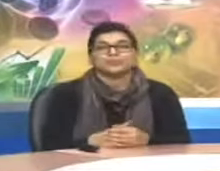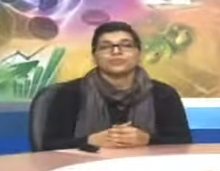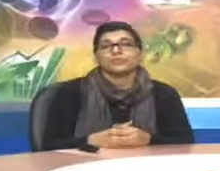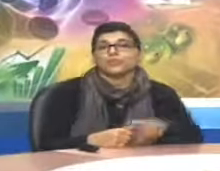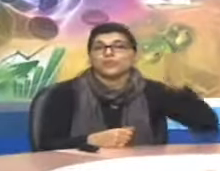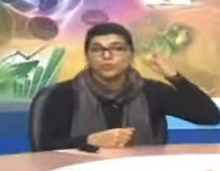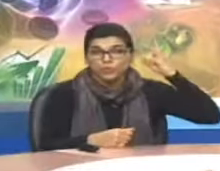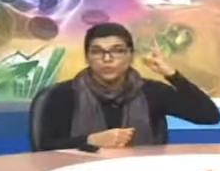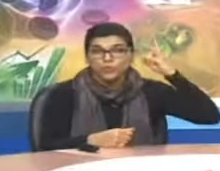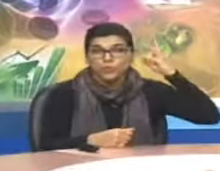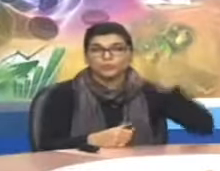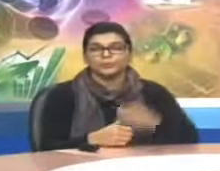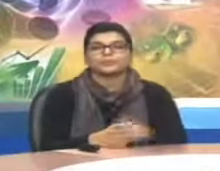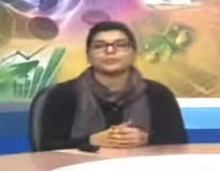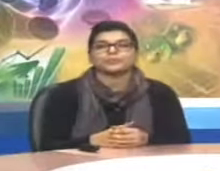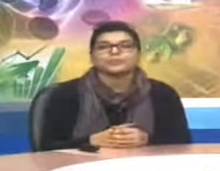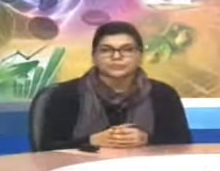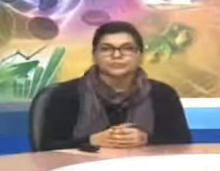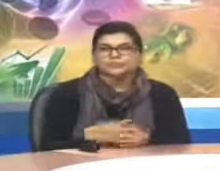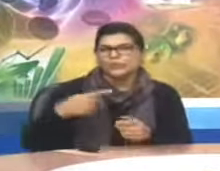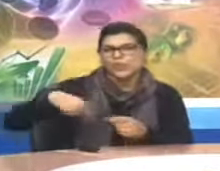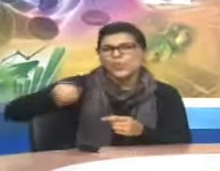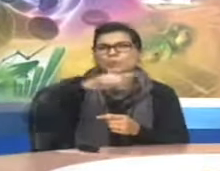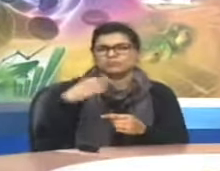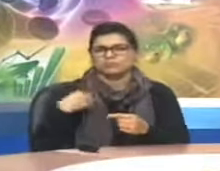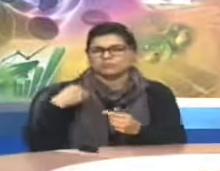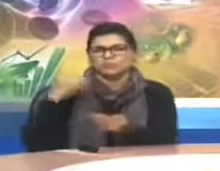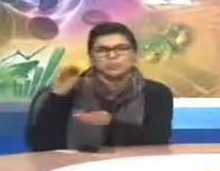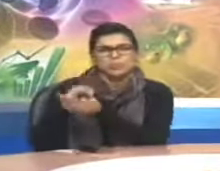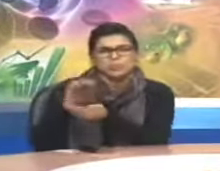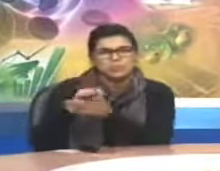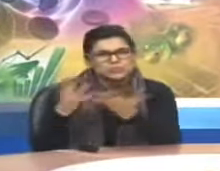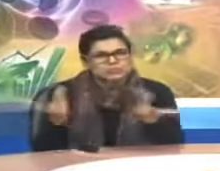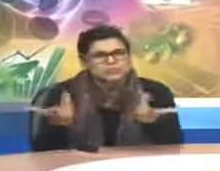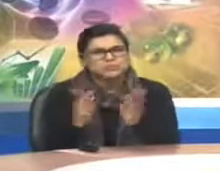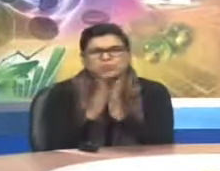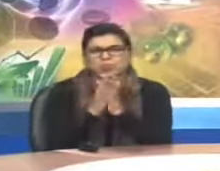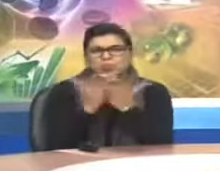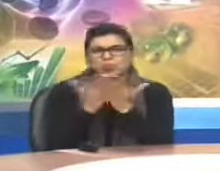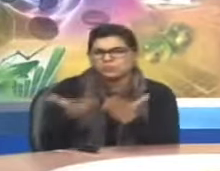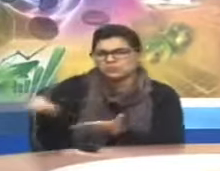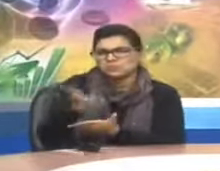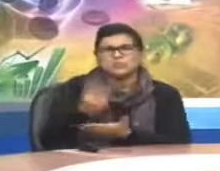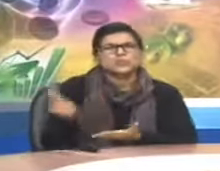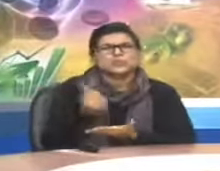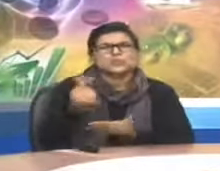things which are actually required. The fourth point which you can see on the screen is